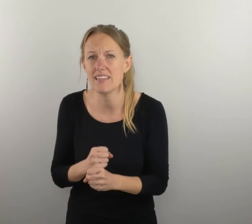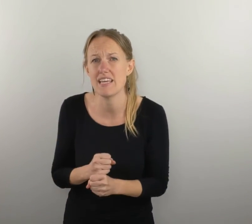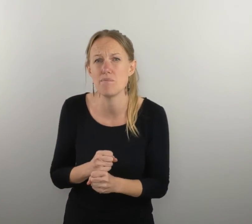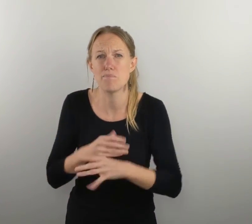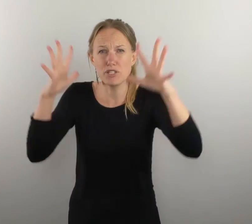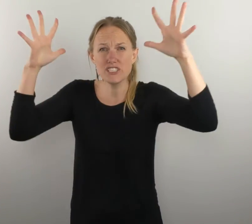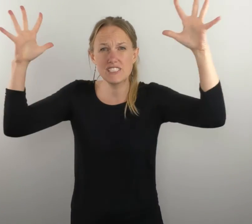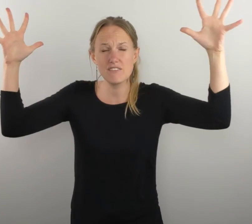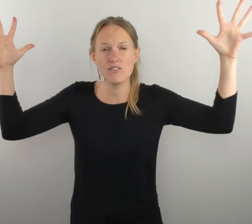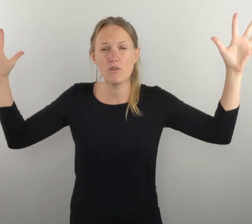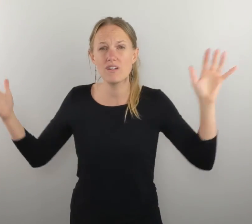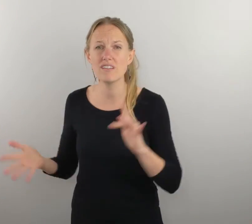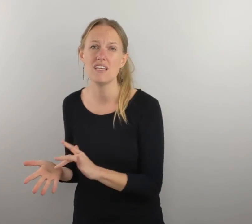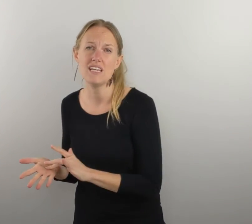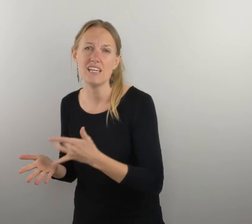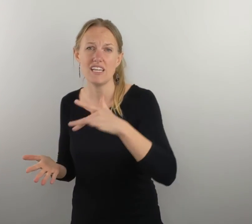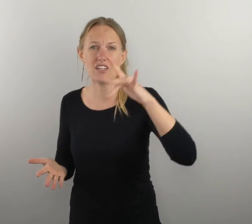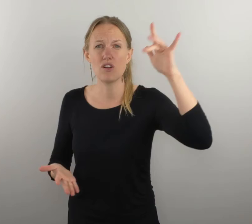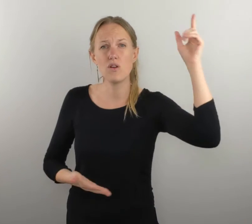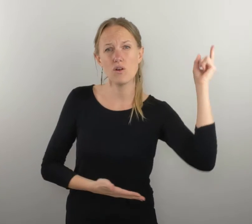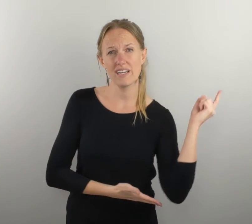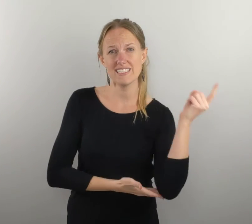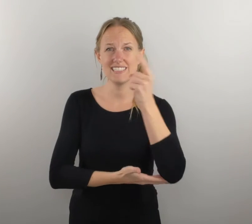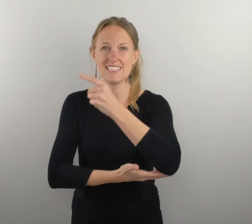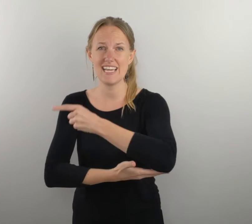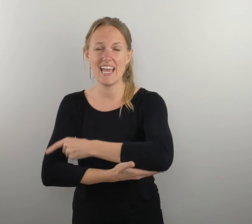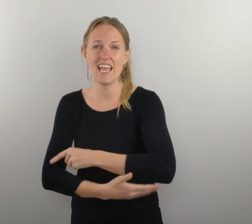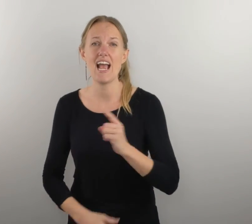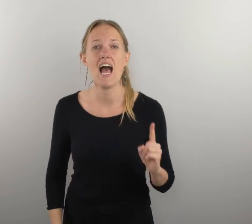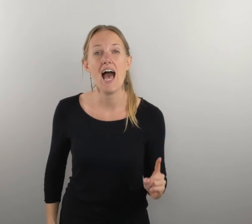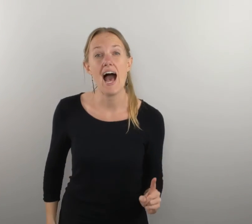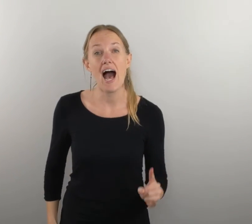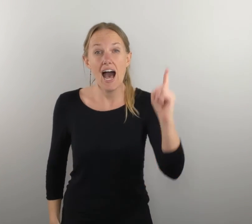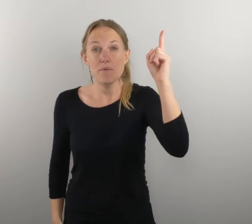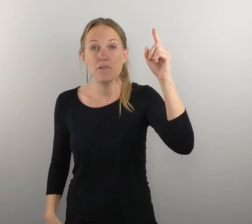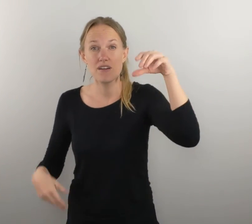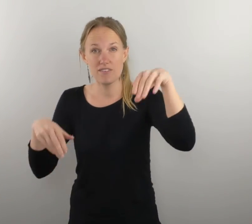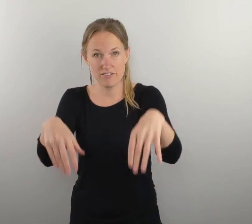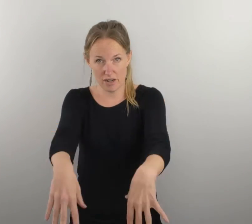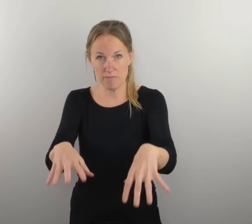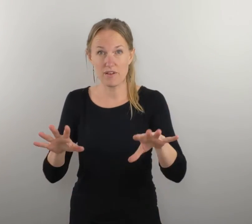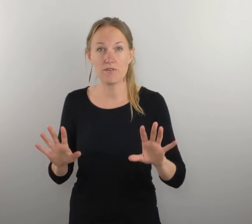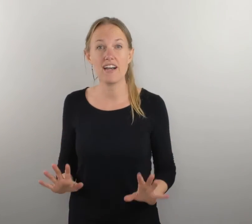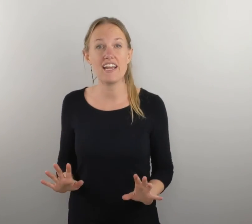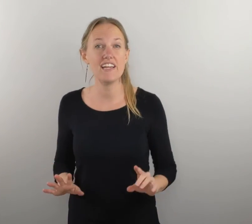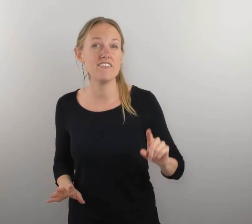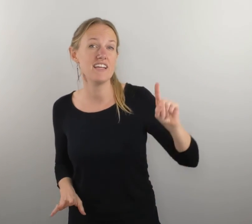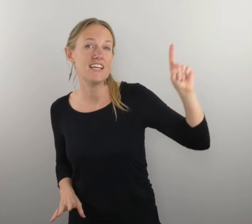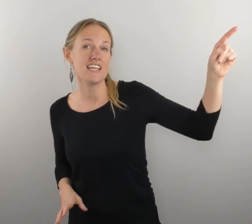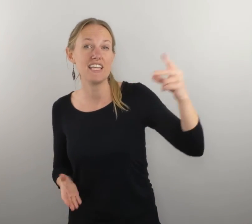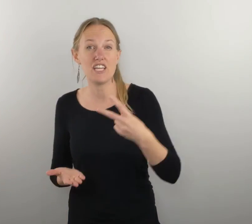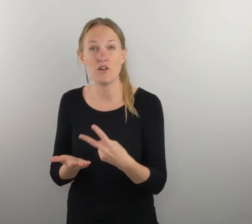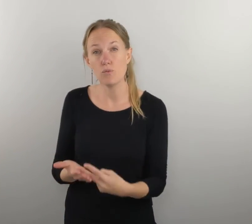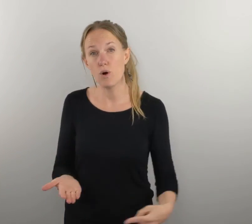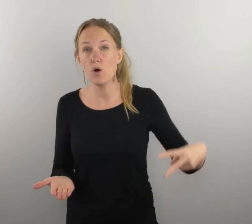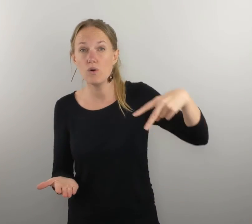then bursting forth in glorious day, up from the grave he